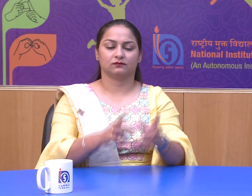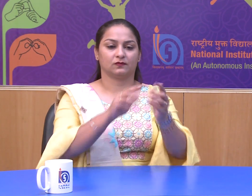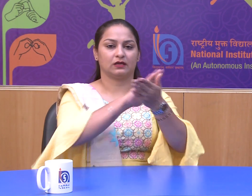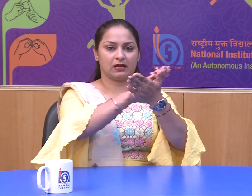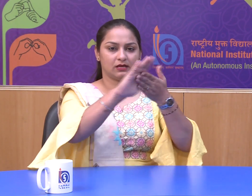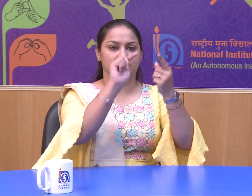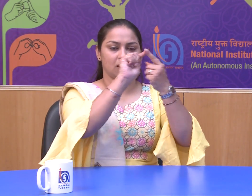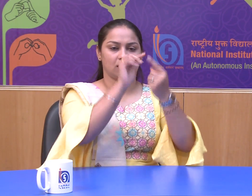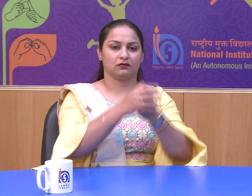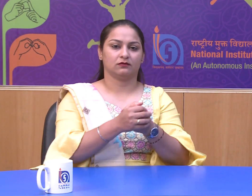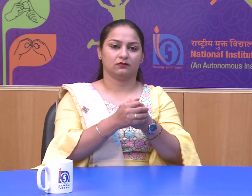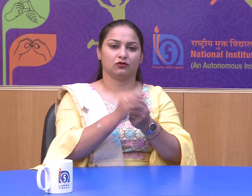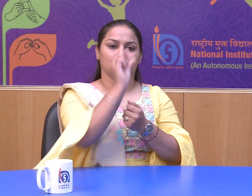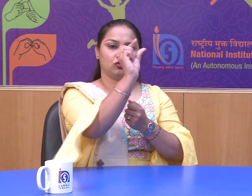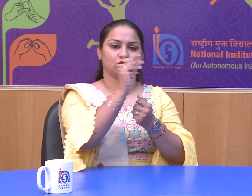Hyan Tsang